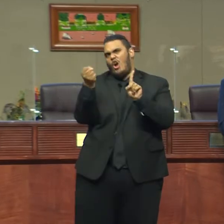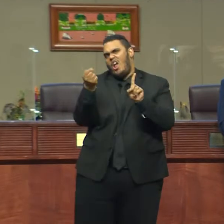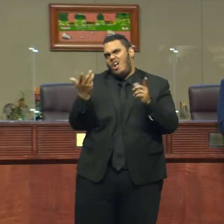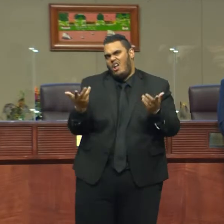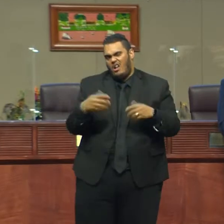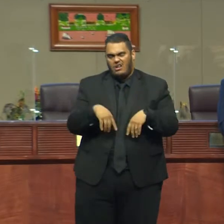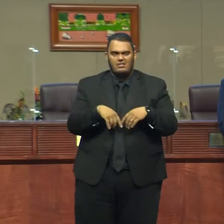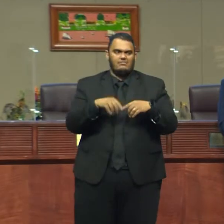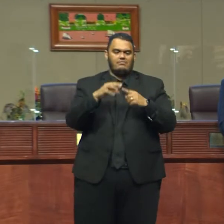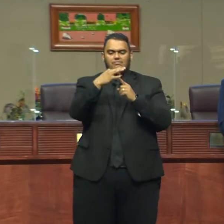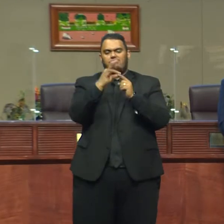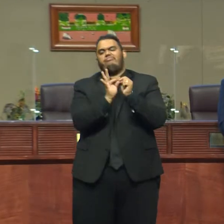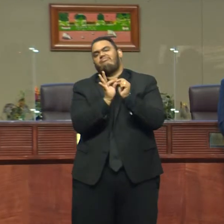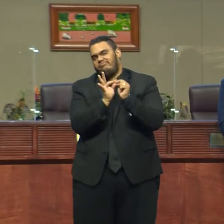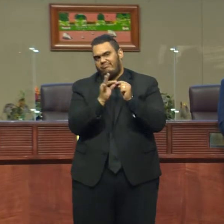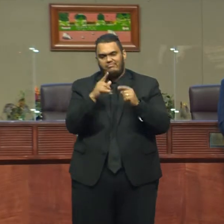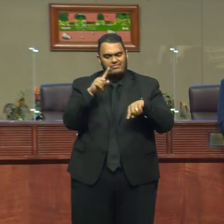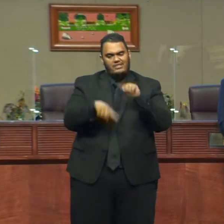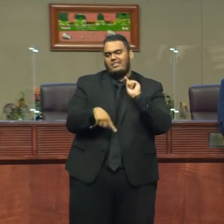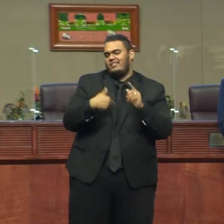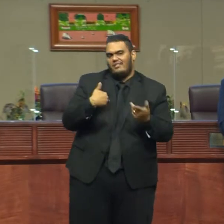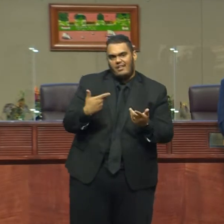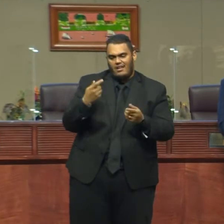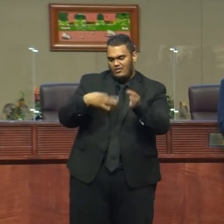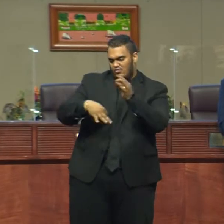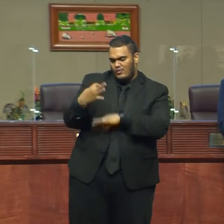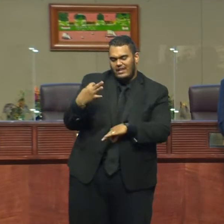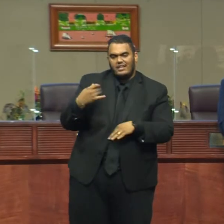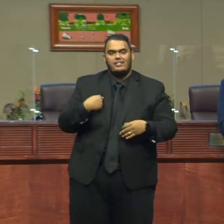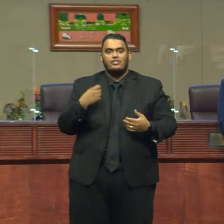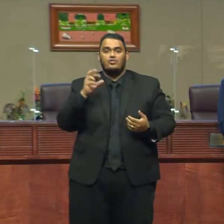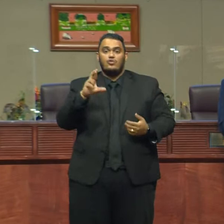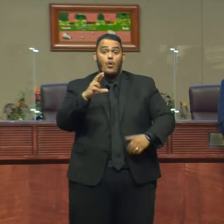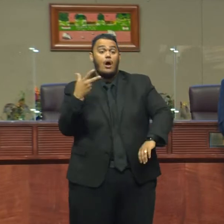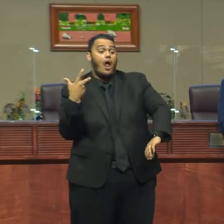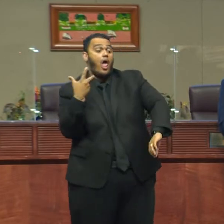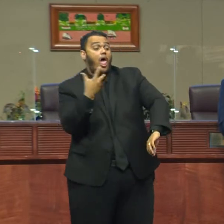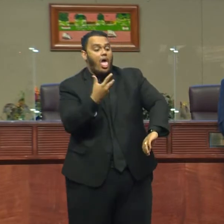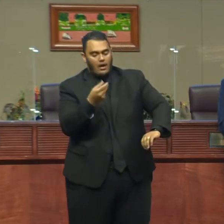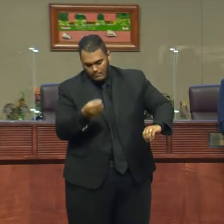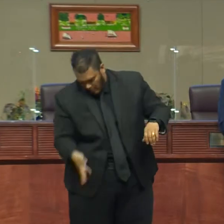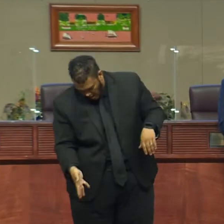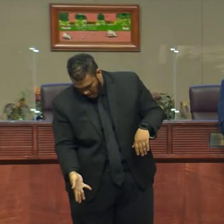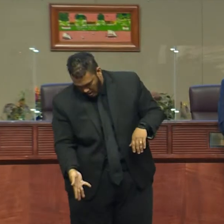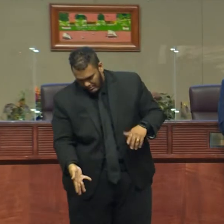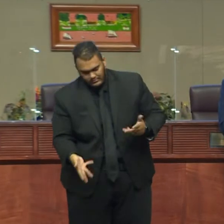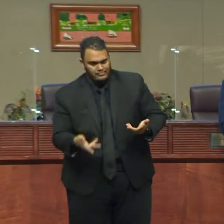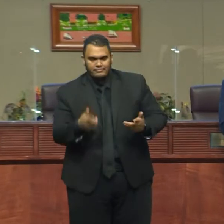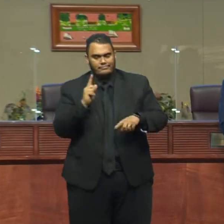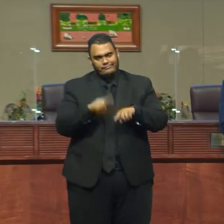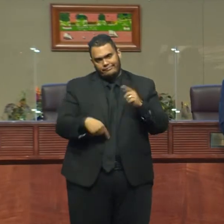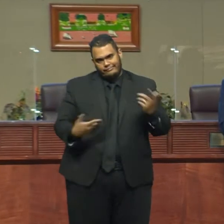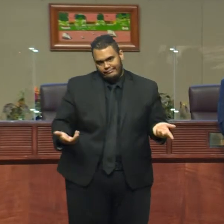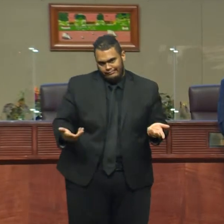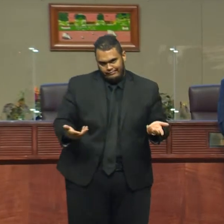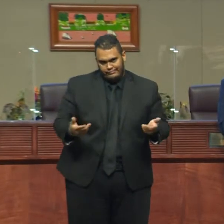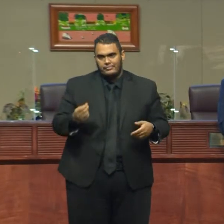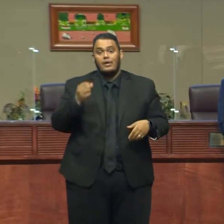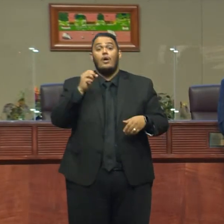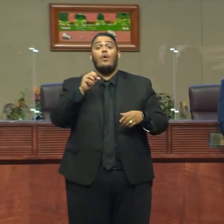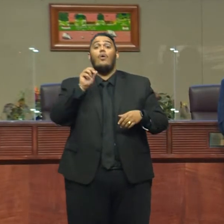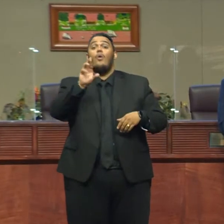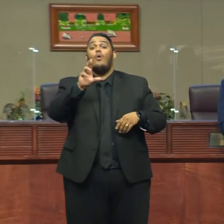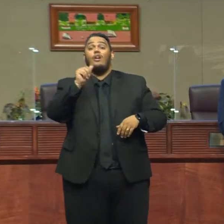the needle, the syringe dropped to the floor for whatever reason, or sometimes when you are pushing, you push too much out. And because vaccine cannot